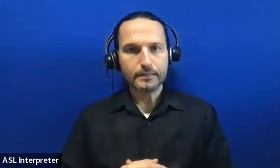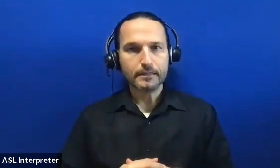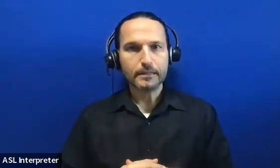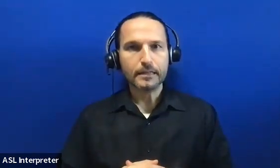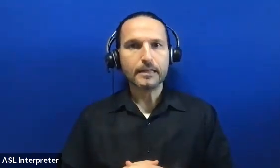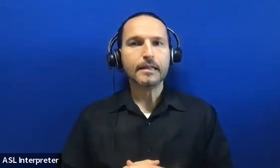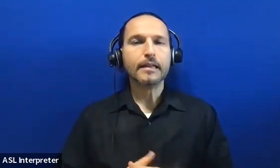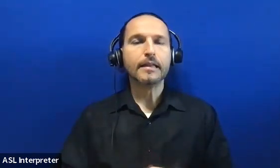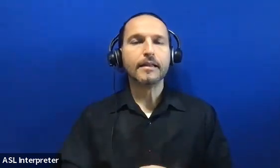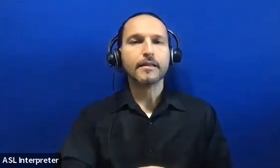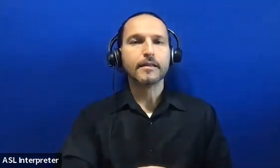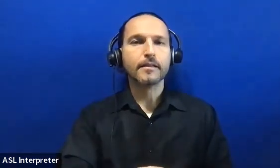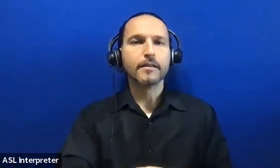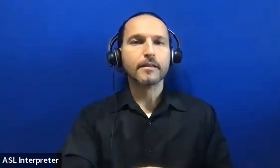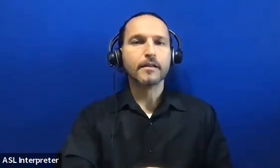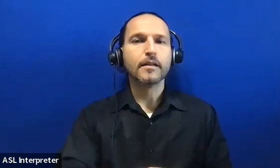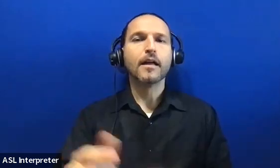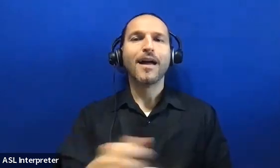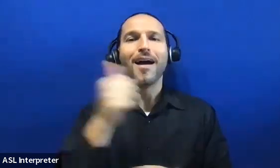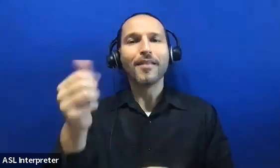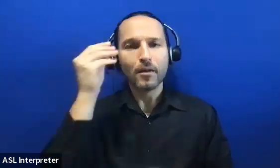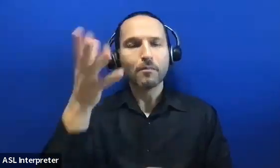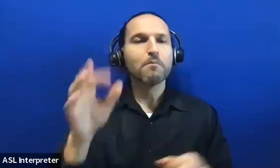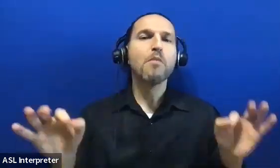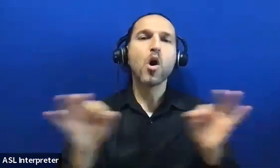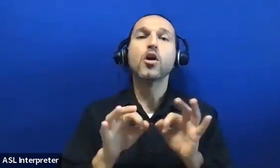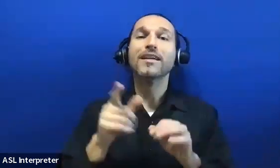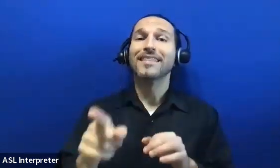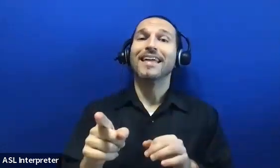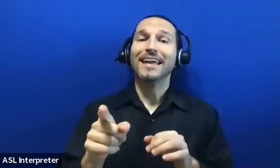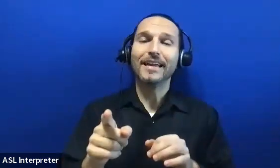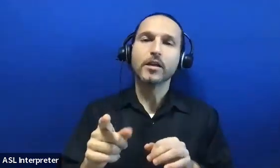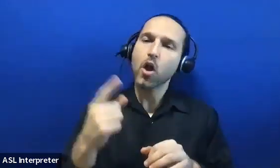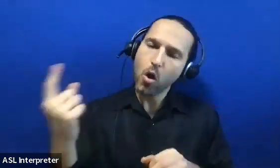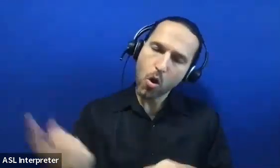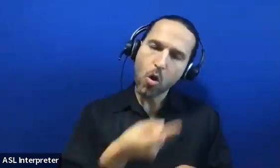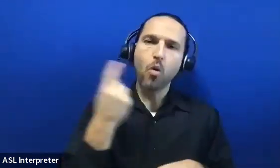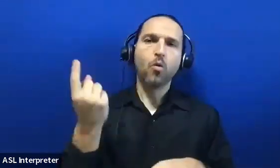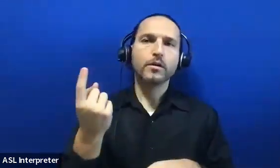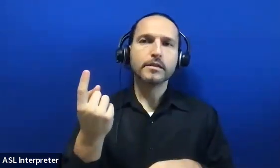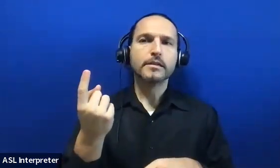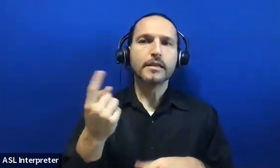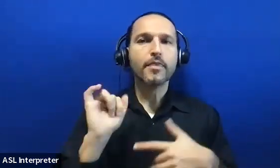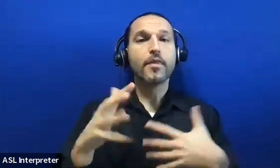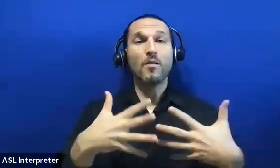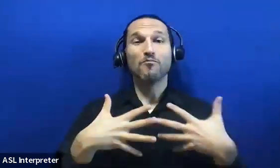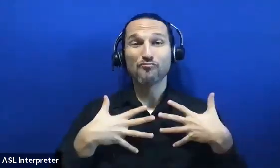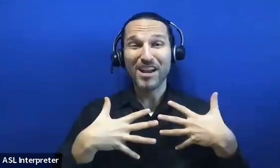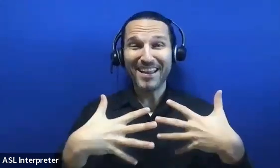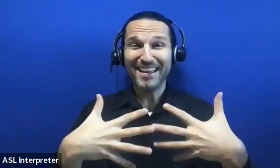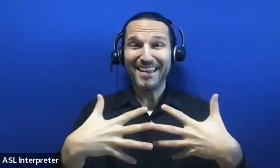The last really important thing that we need to review is how important it is to always make sure that